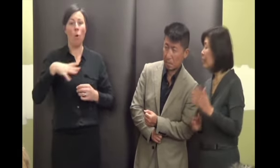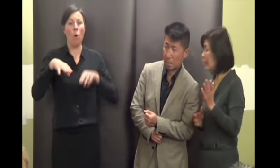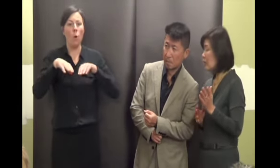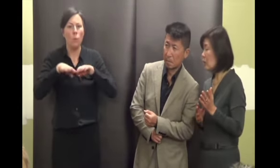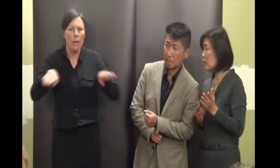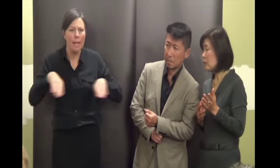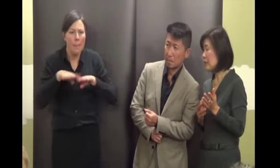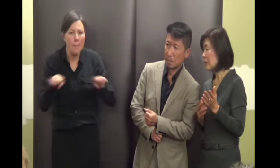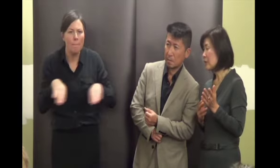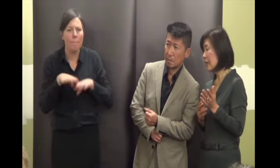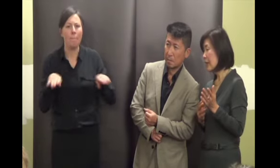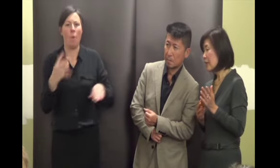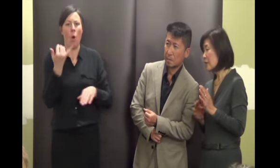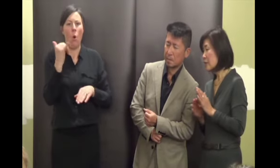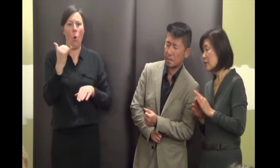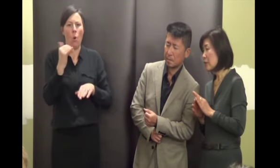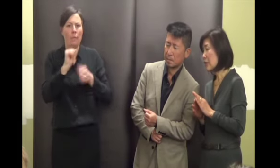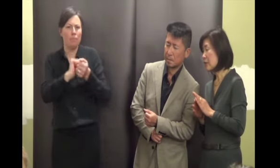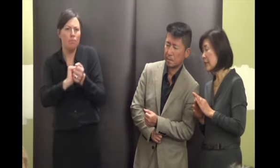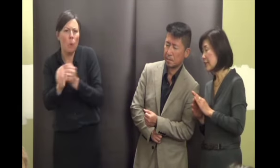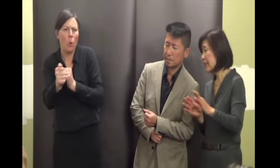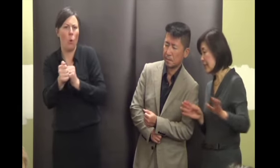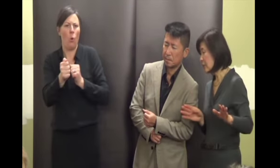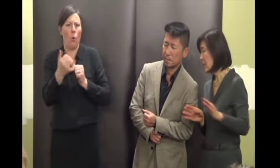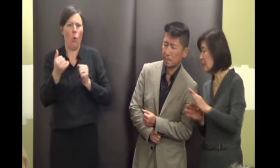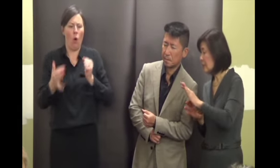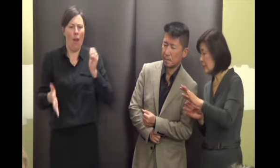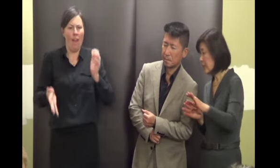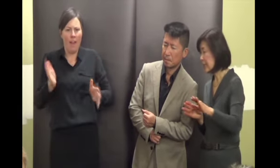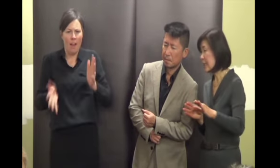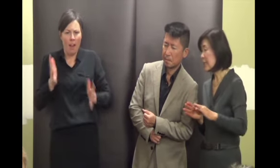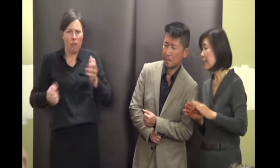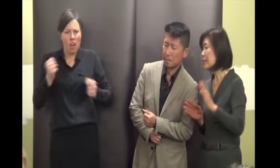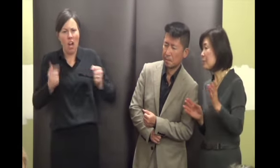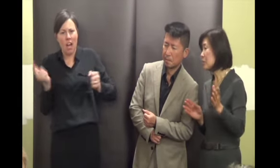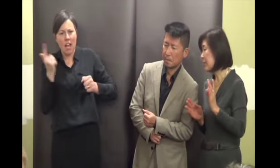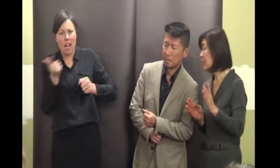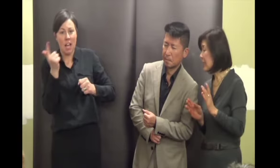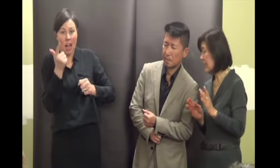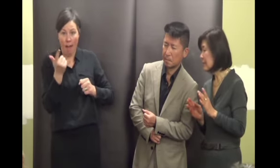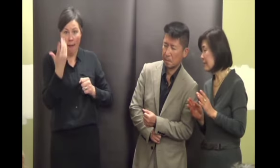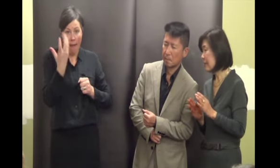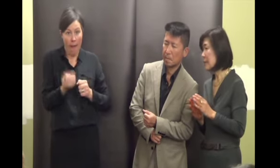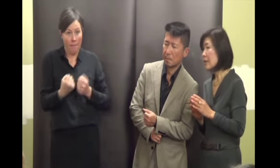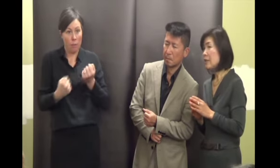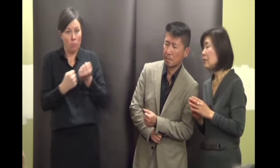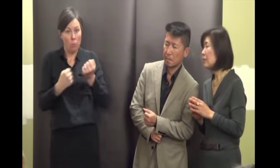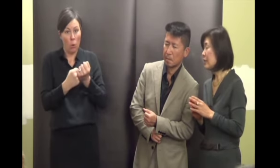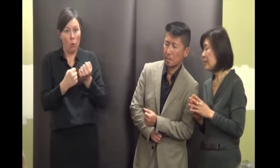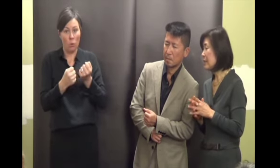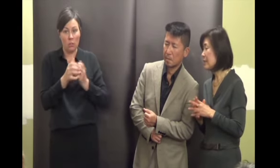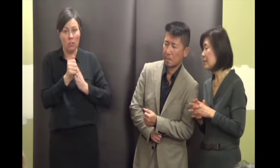swimming or do a triathlon or do athletics, do you have support guides that work with deaf-blind people to do those type